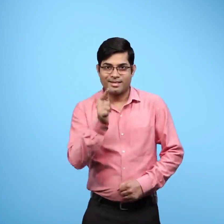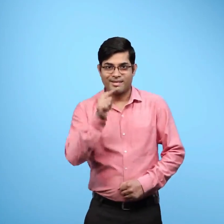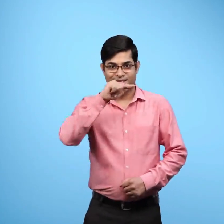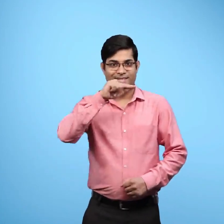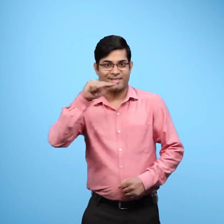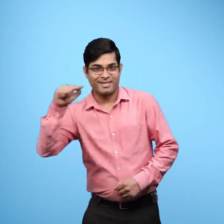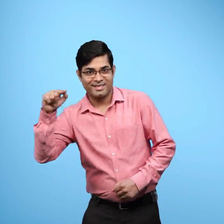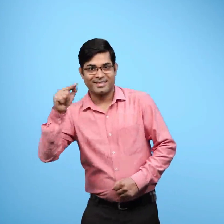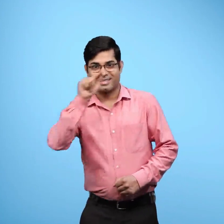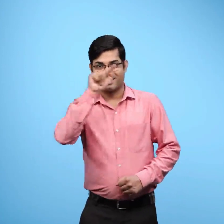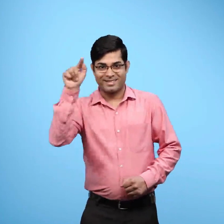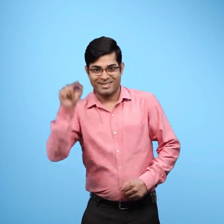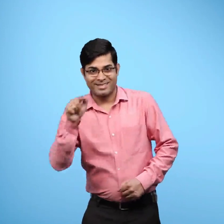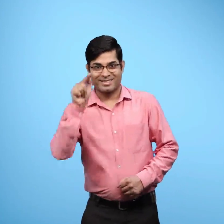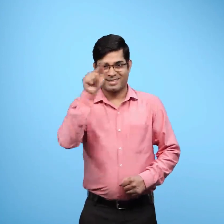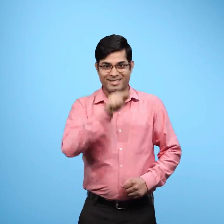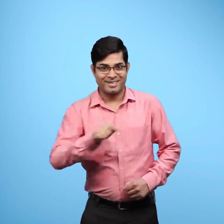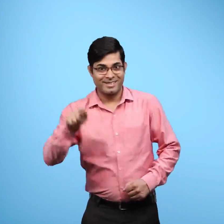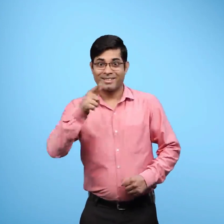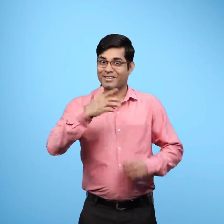Fun with lines.